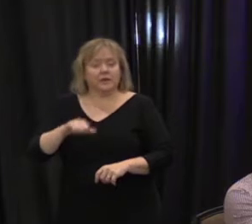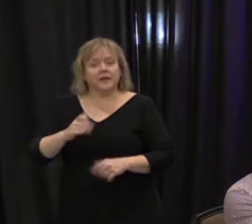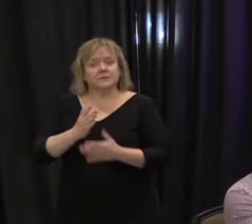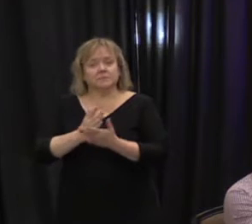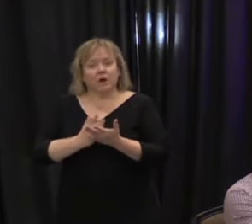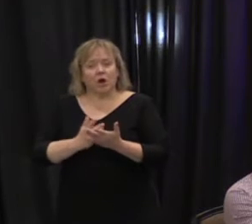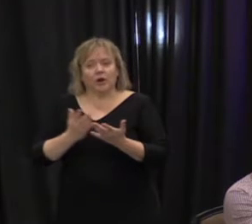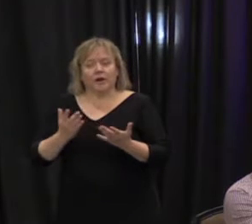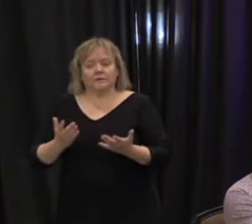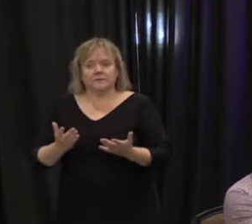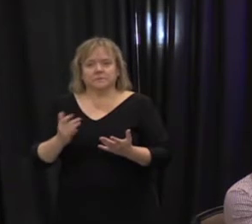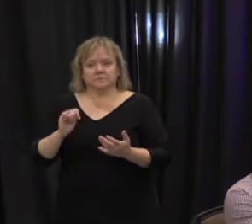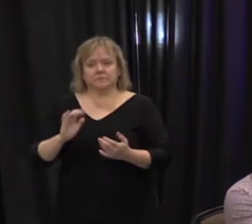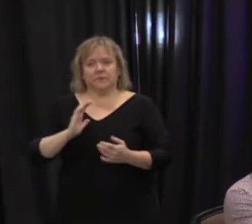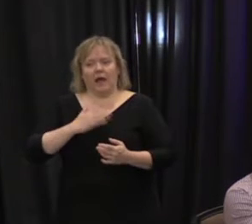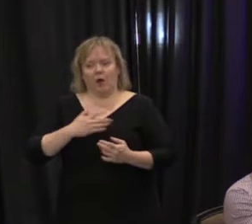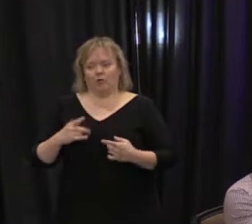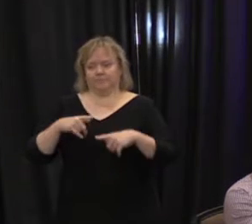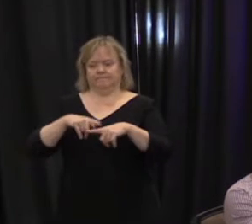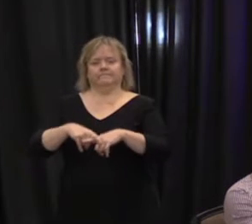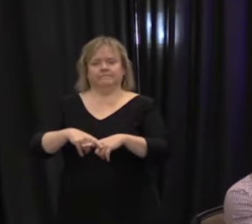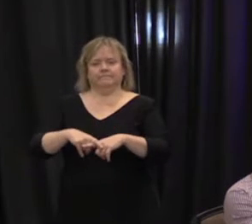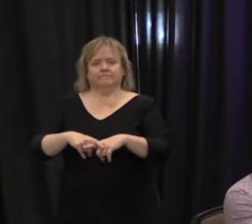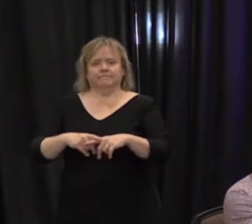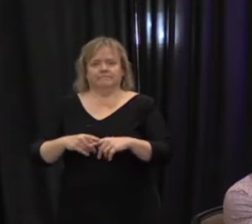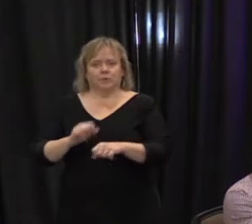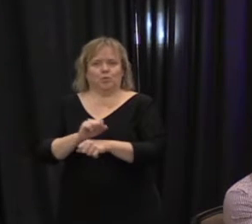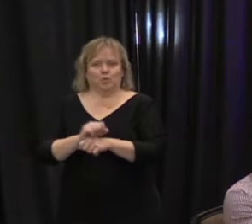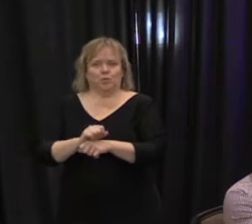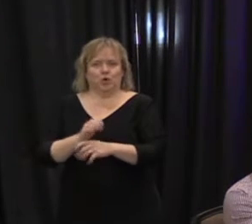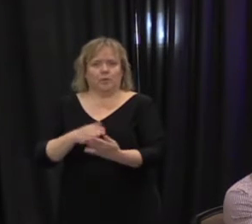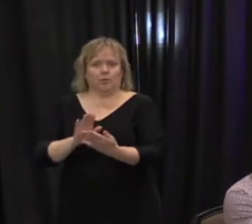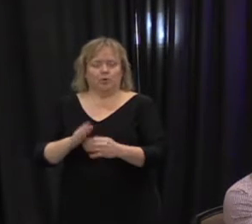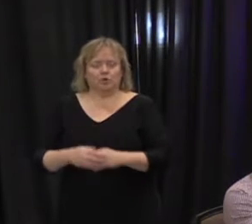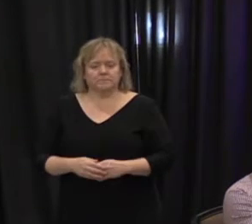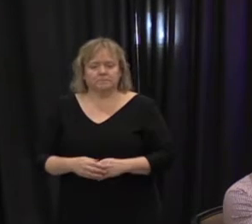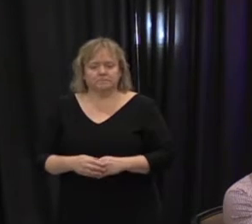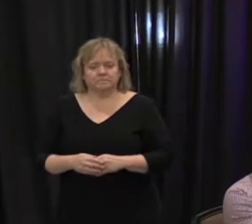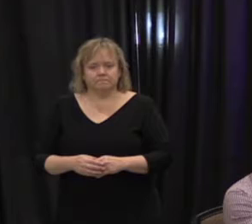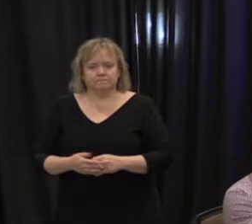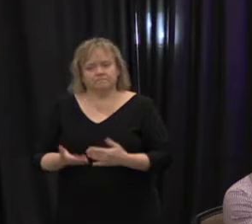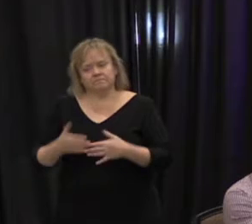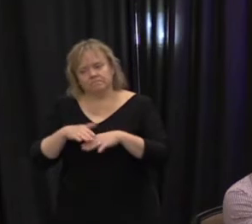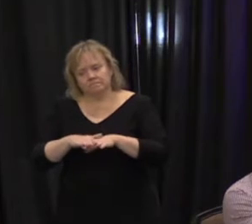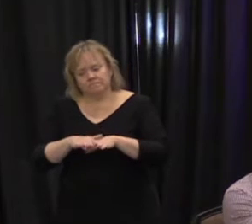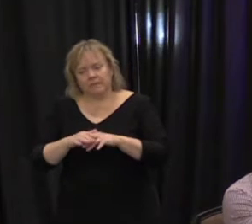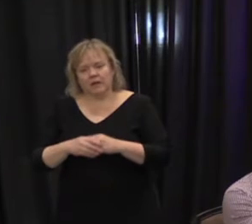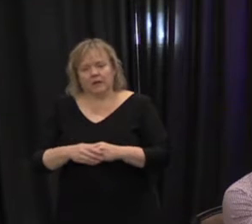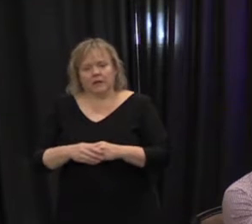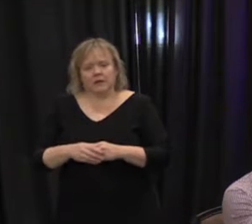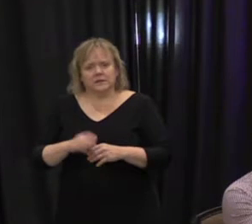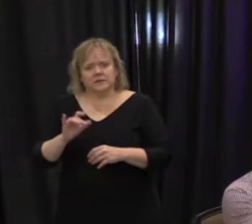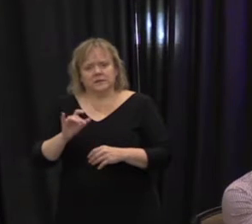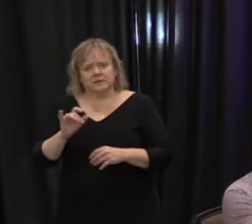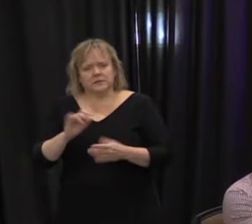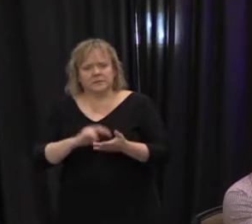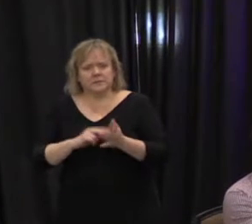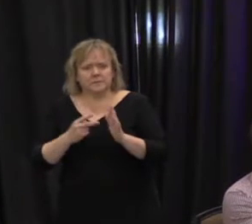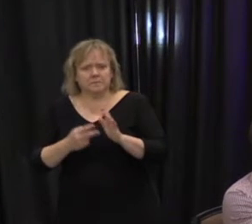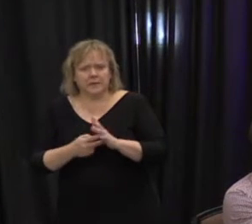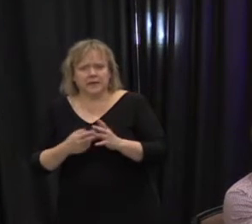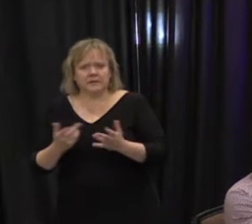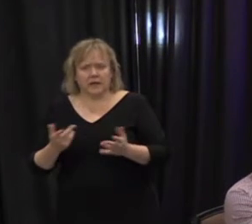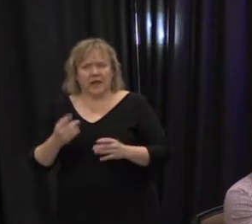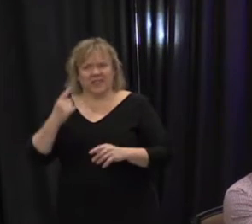this, you know, intersectional approach to the work that we do. What that looks like is, you know, hearing and thinking about like